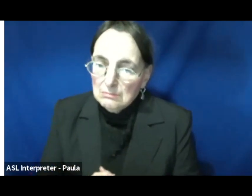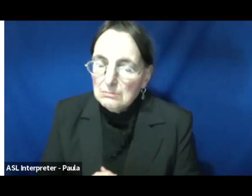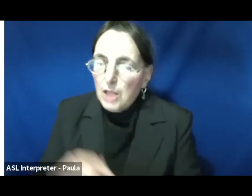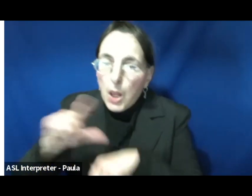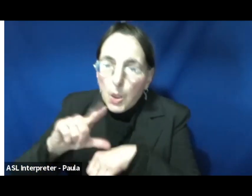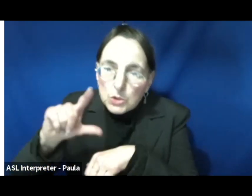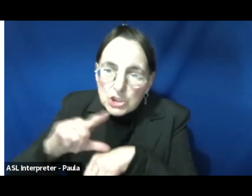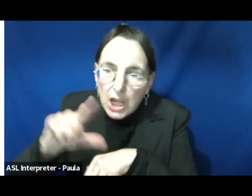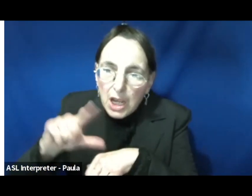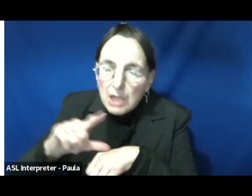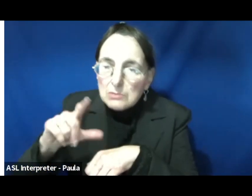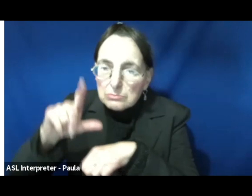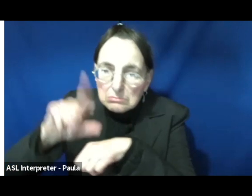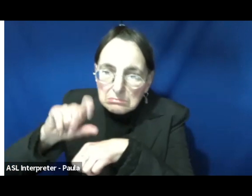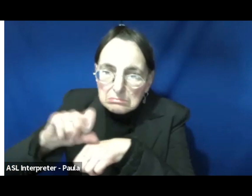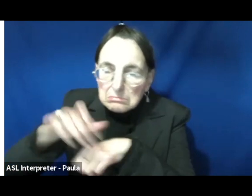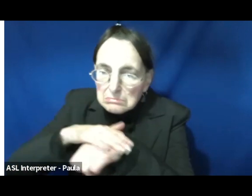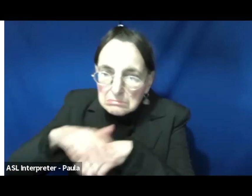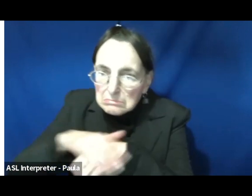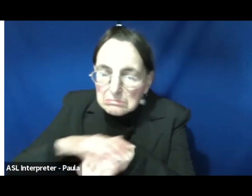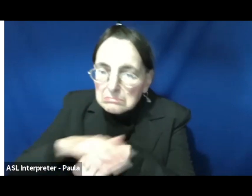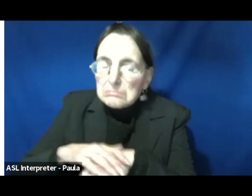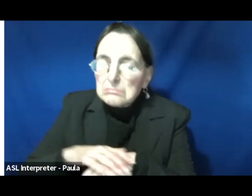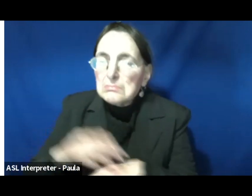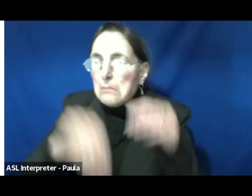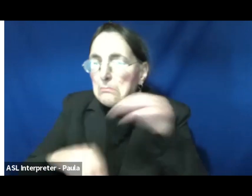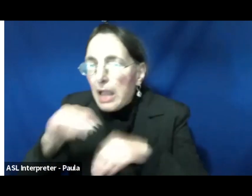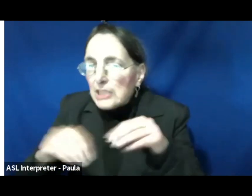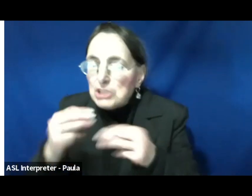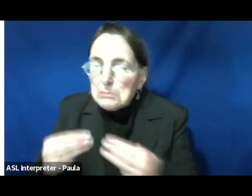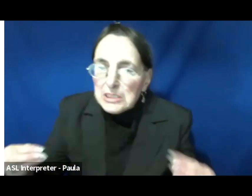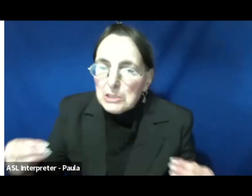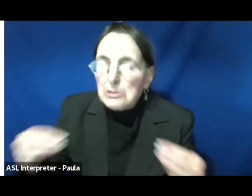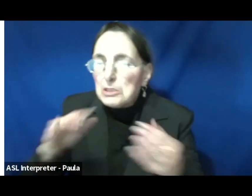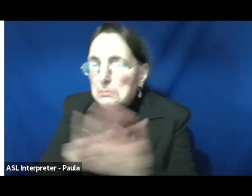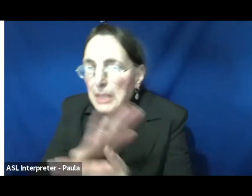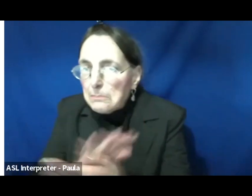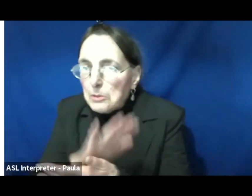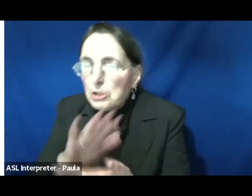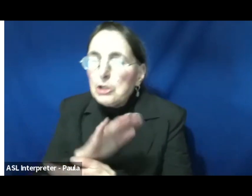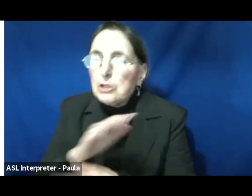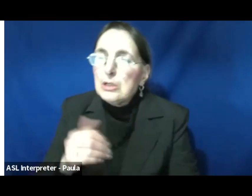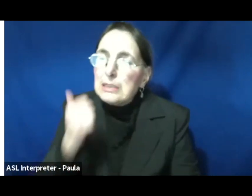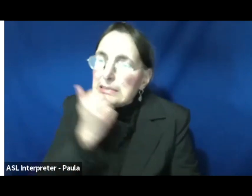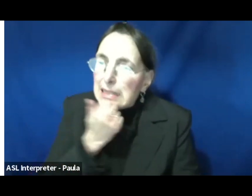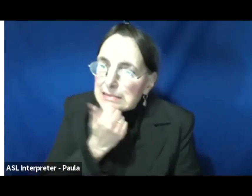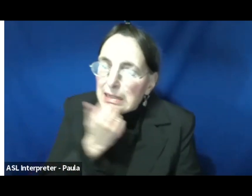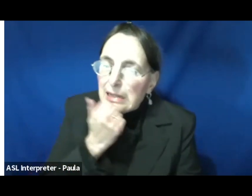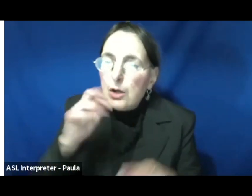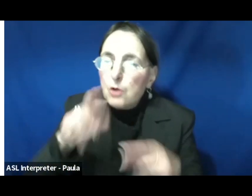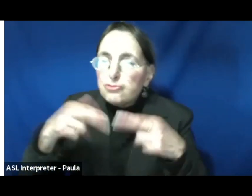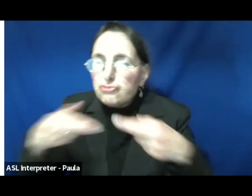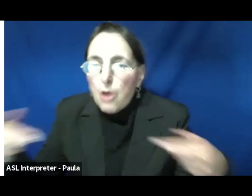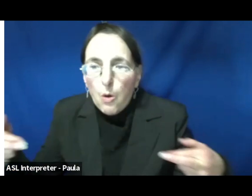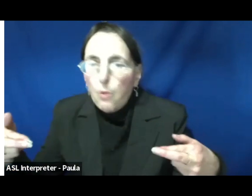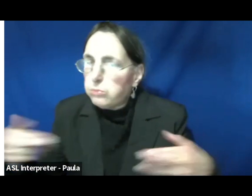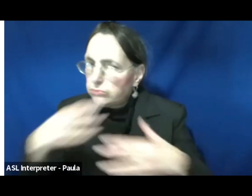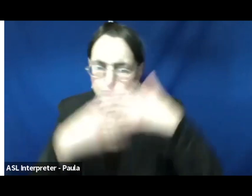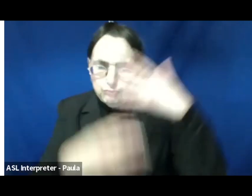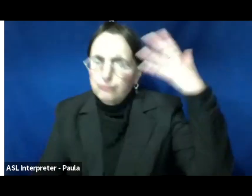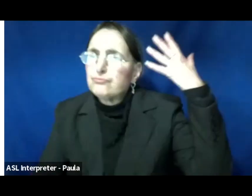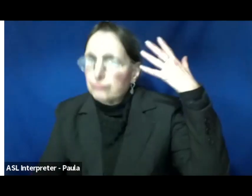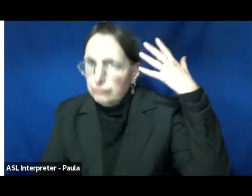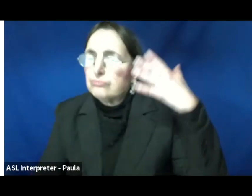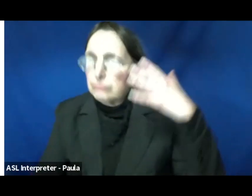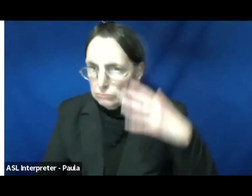lotion, packaging material, paper, textile, rope, you name it. Even parts now